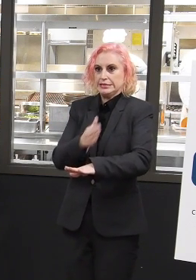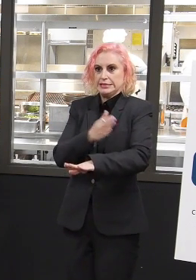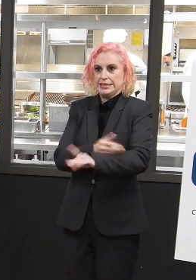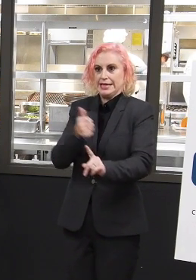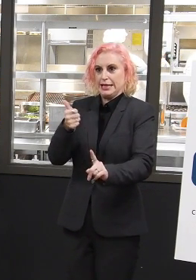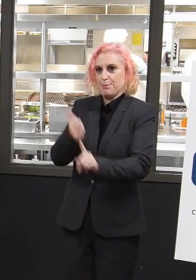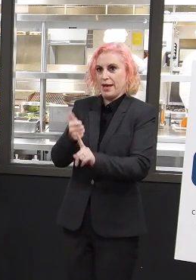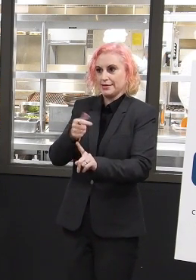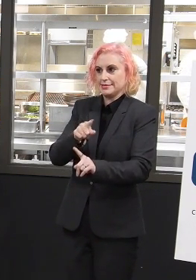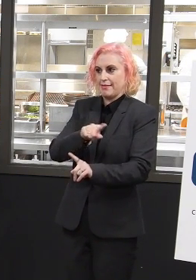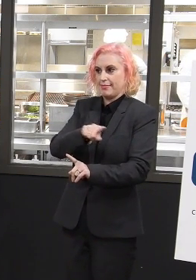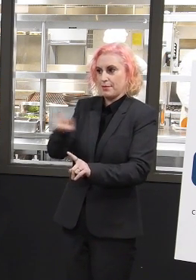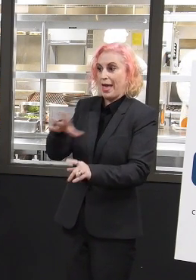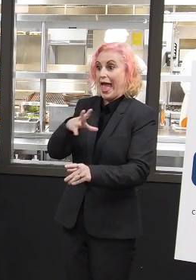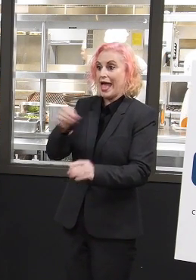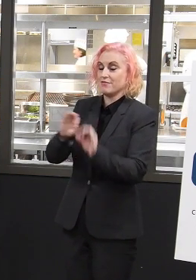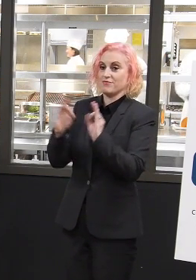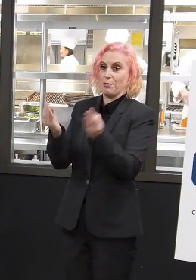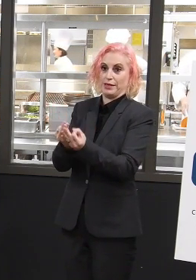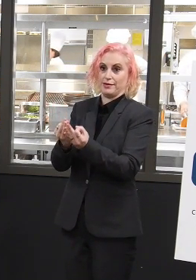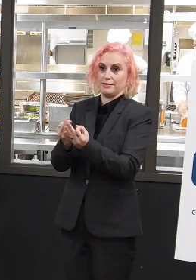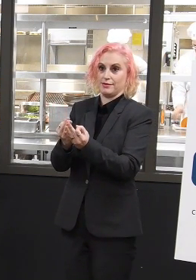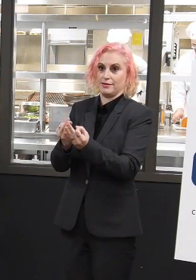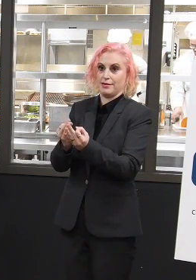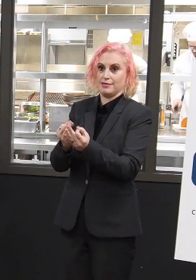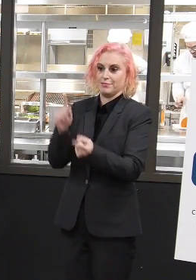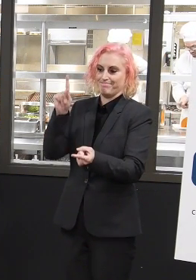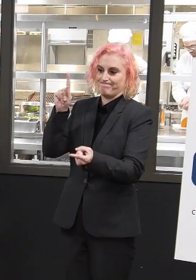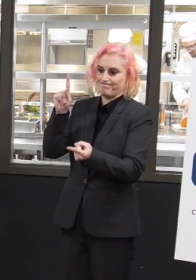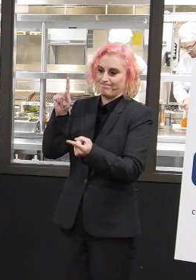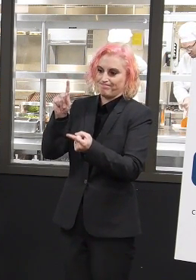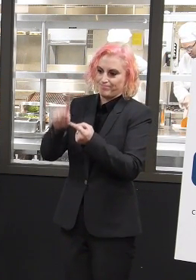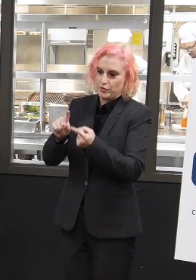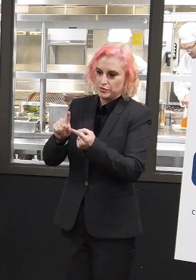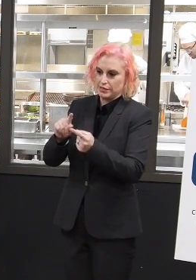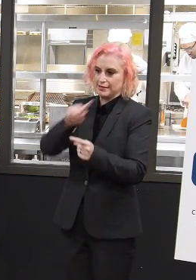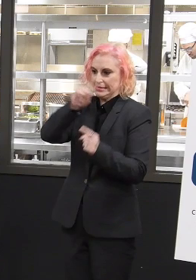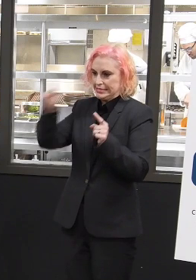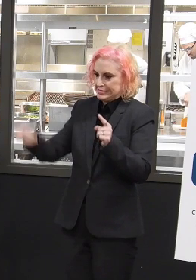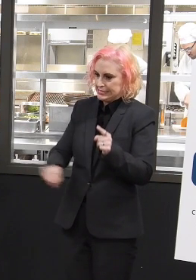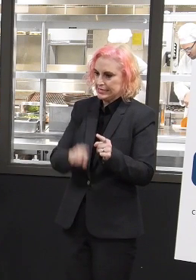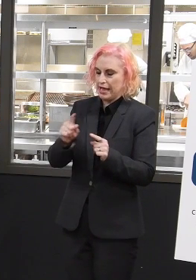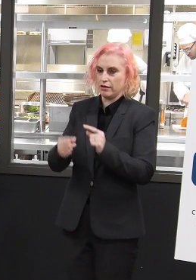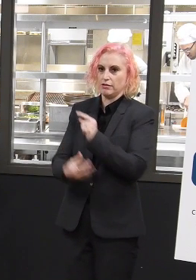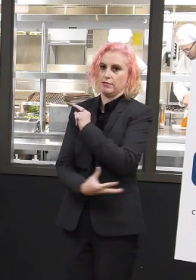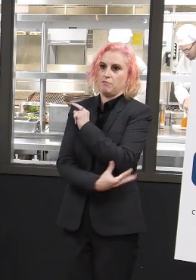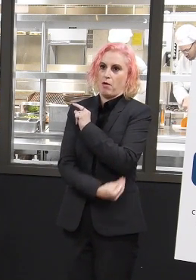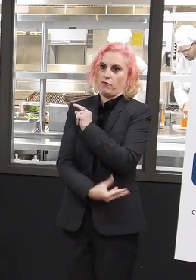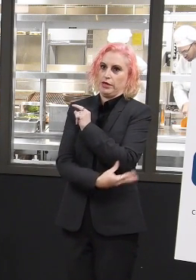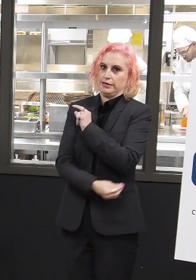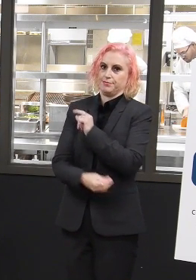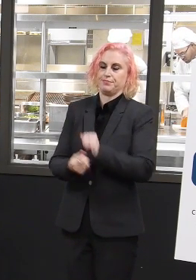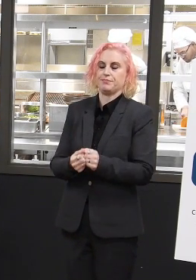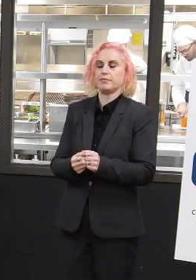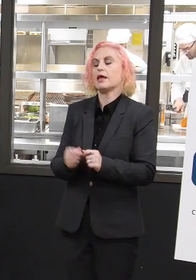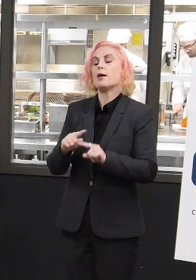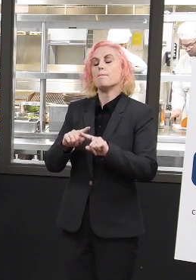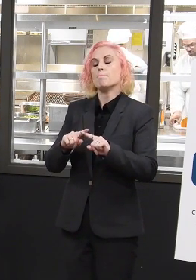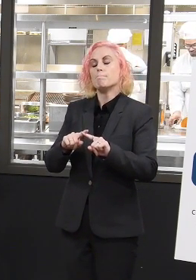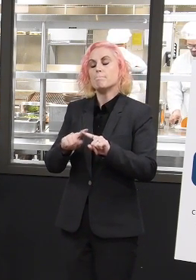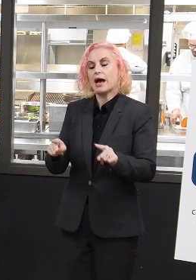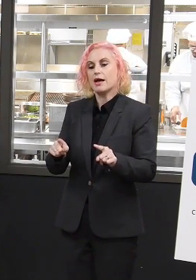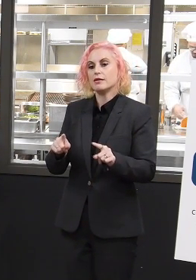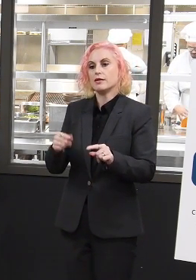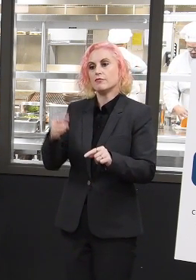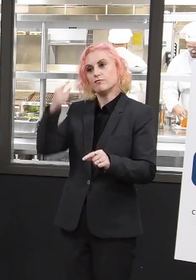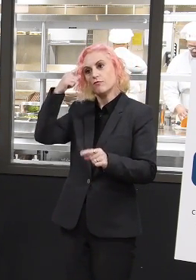their entire family, thereby reducing the cycle of poverty. But to get students to this economic